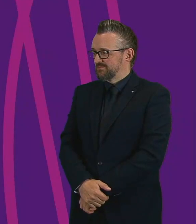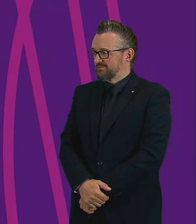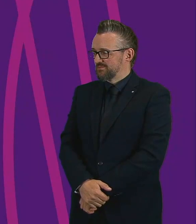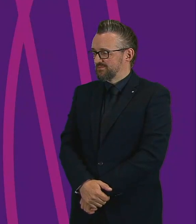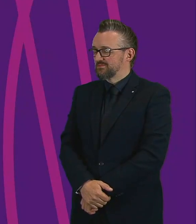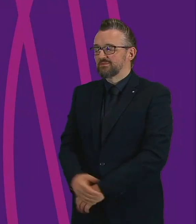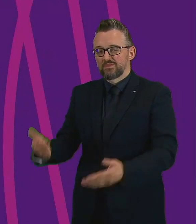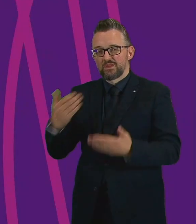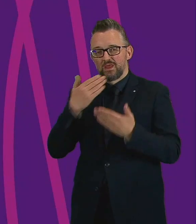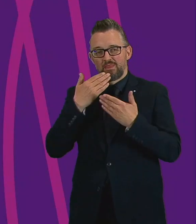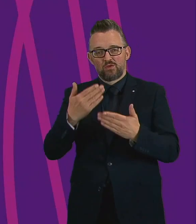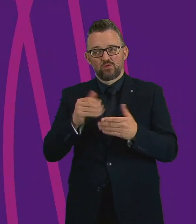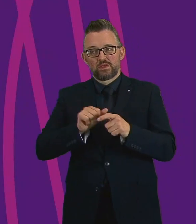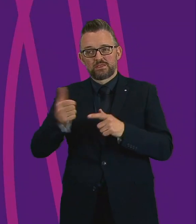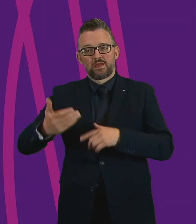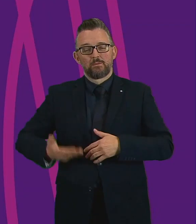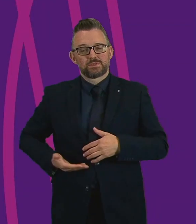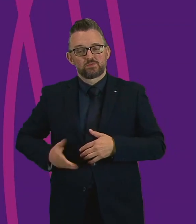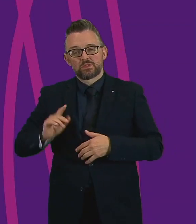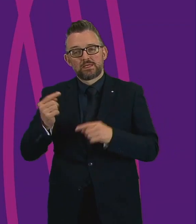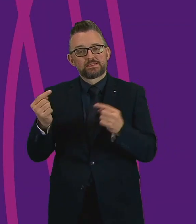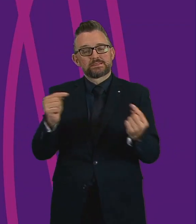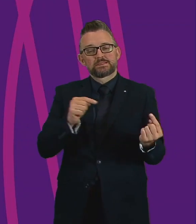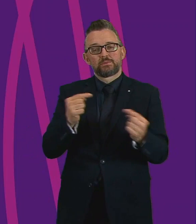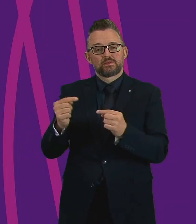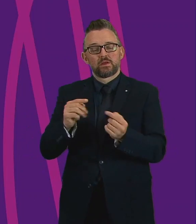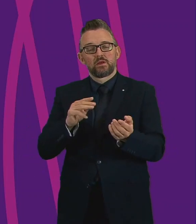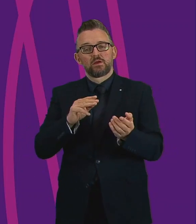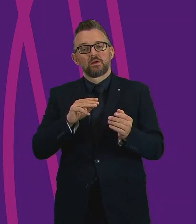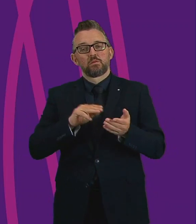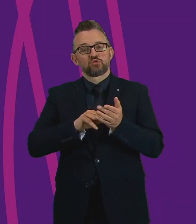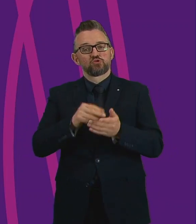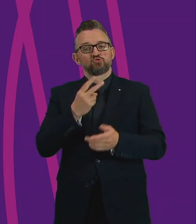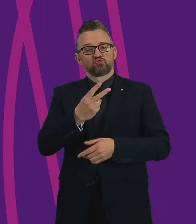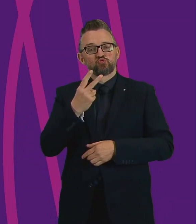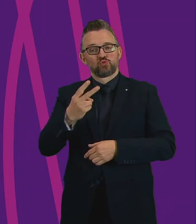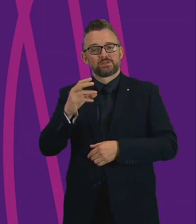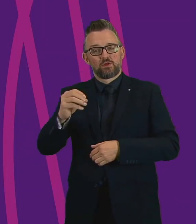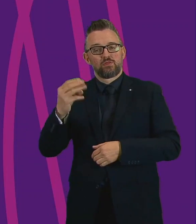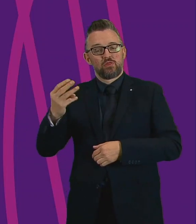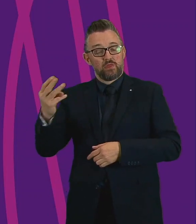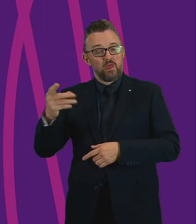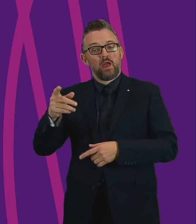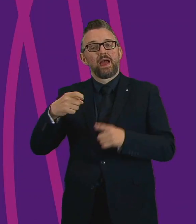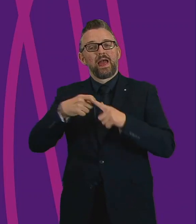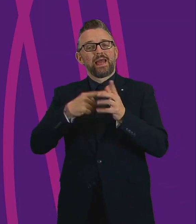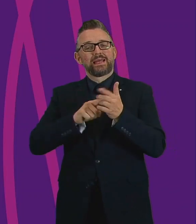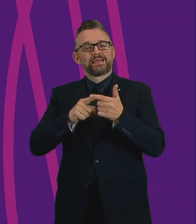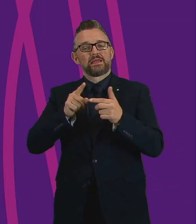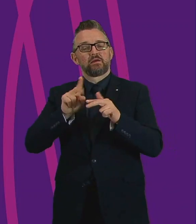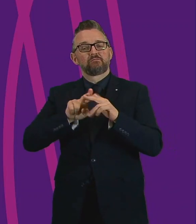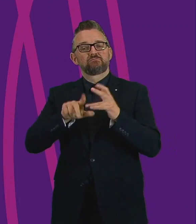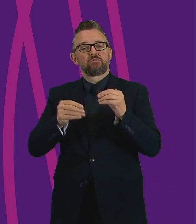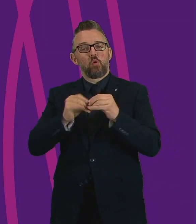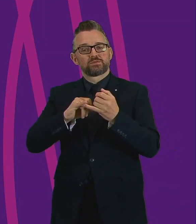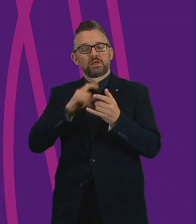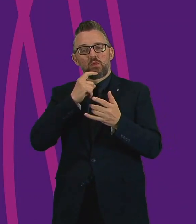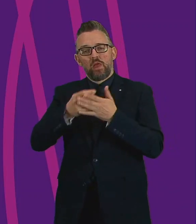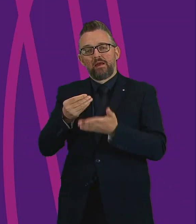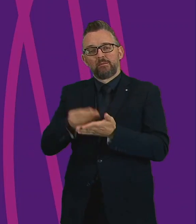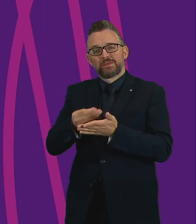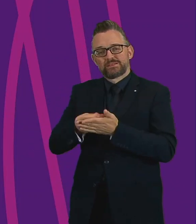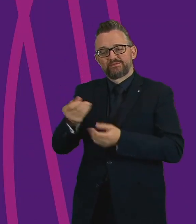Thank you. Next item of business is a debate on motion 22033 in the name of Kate Forbes on fiscal implications